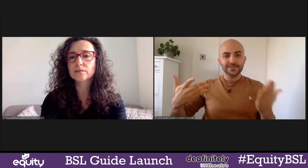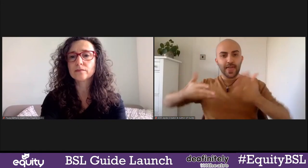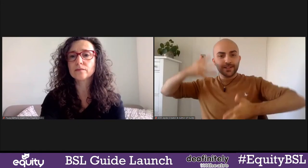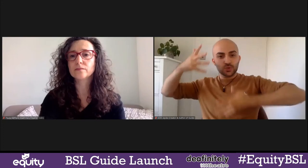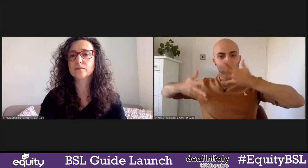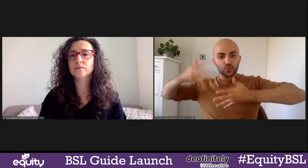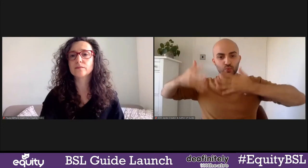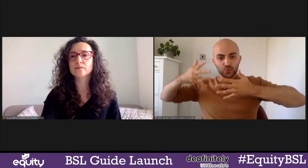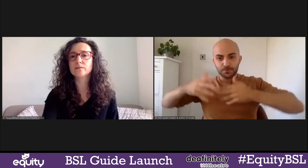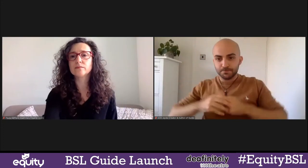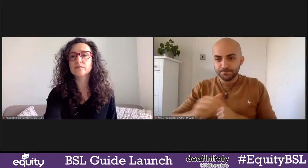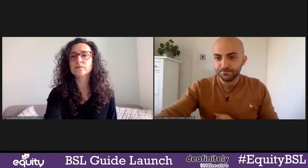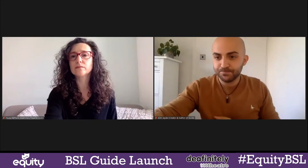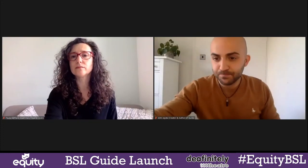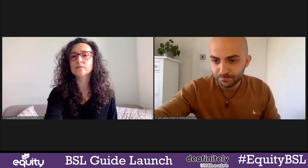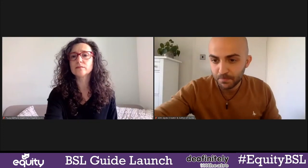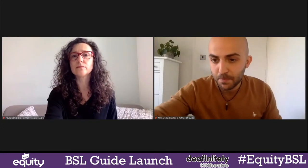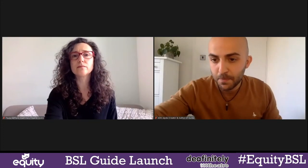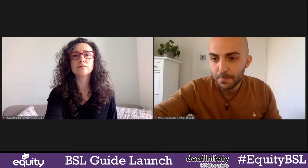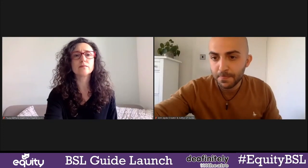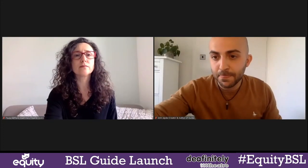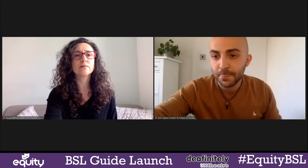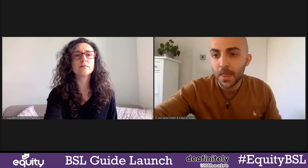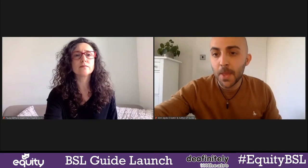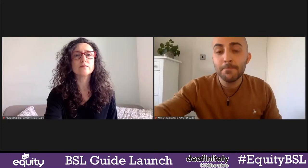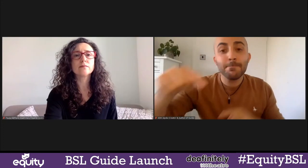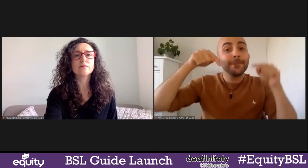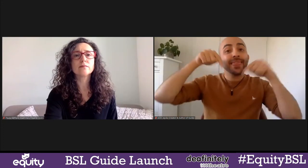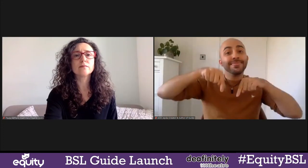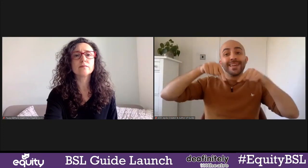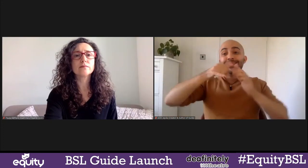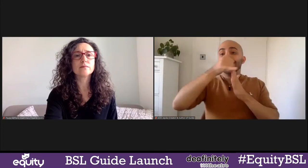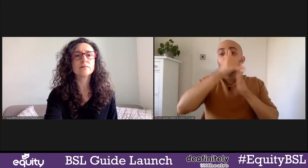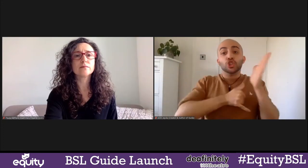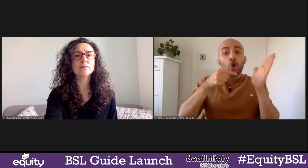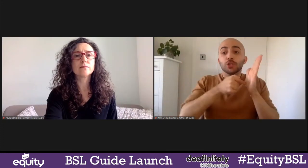people who are very skilled at translating from English into sign language.